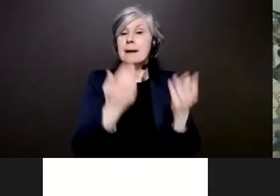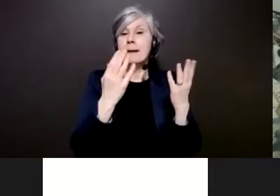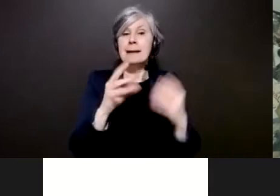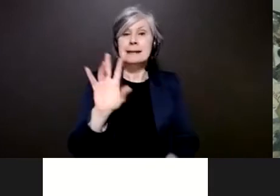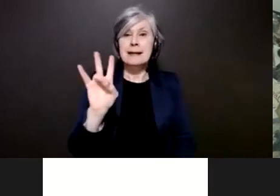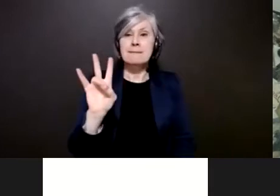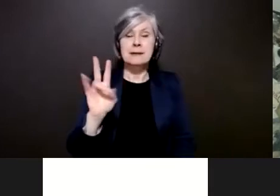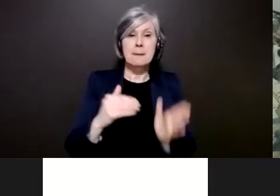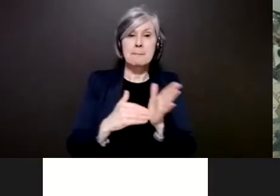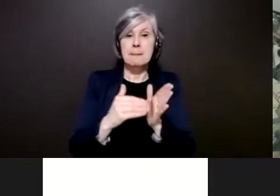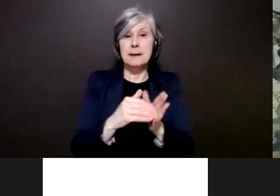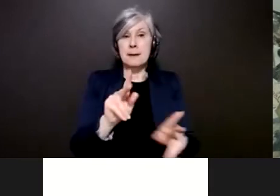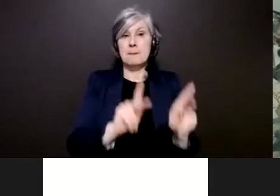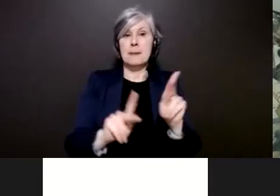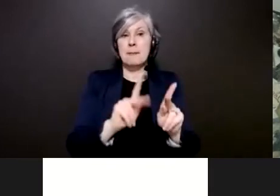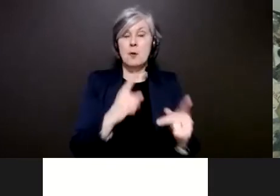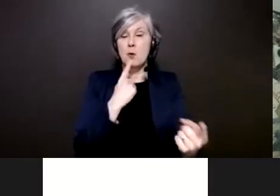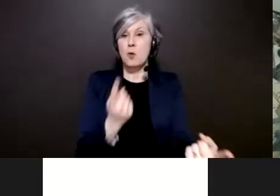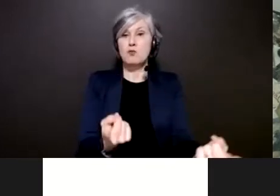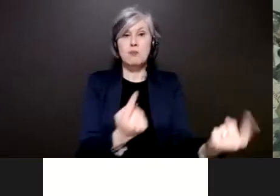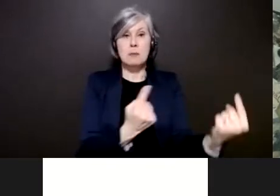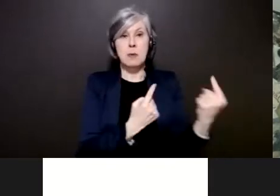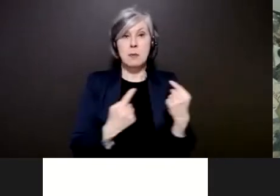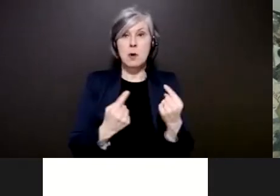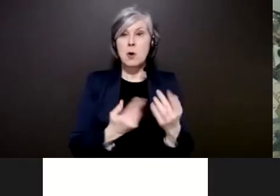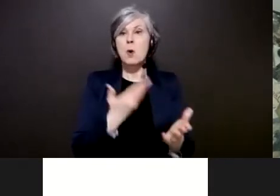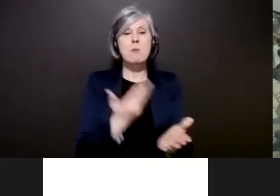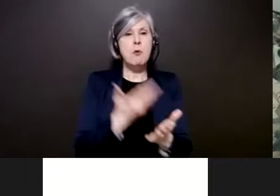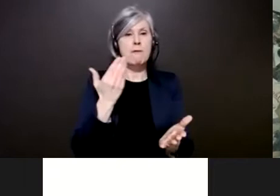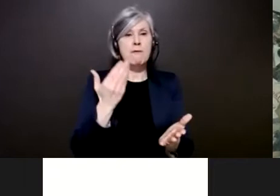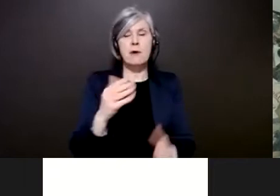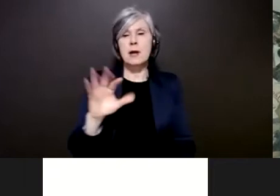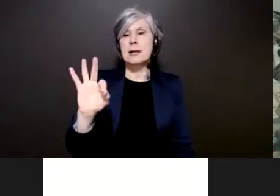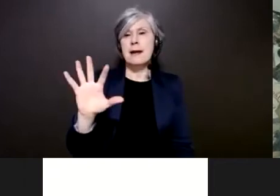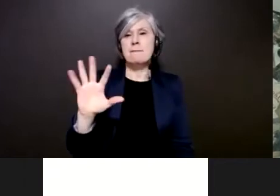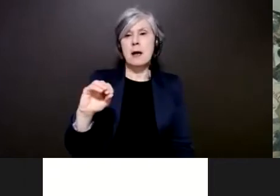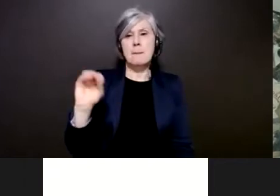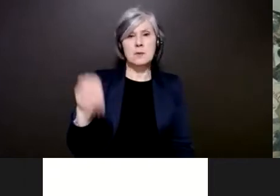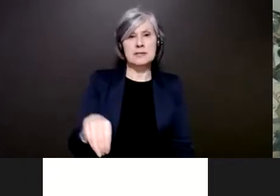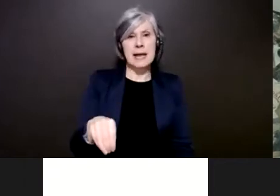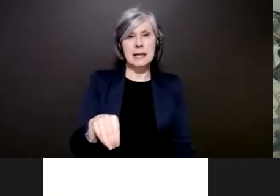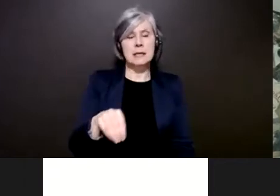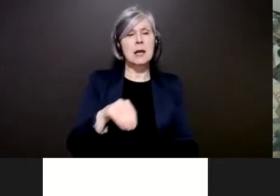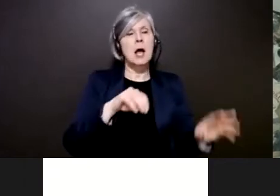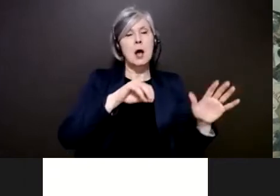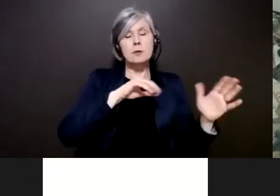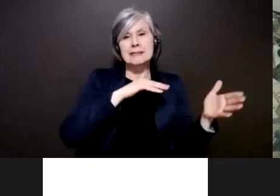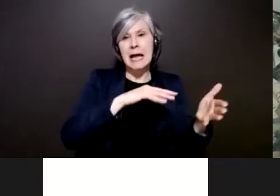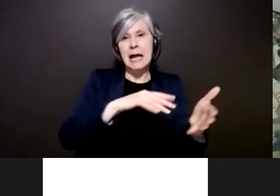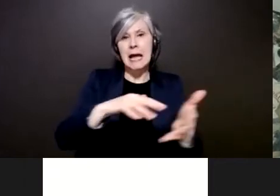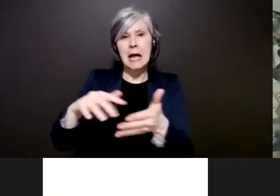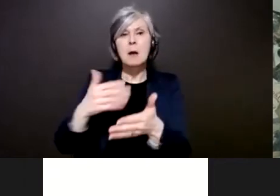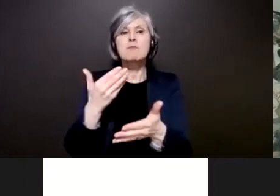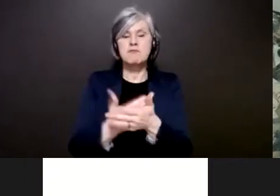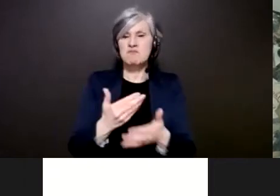which demonstrated poor health outcomes in 95% of studies. And there was a very strong association